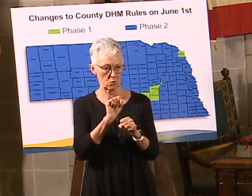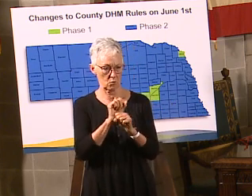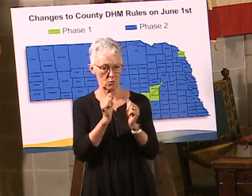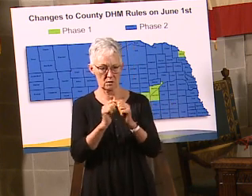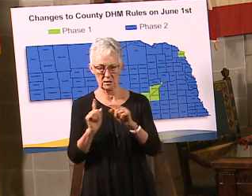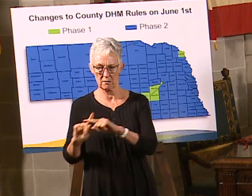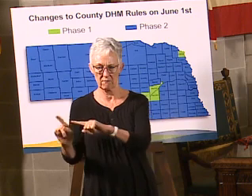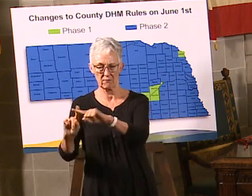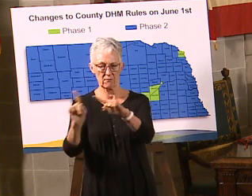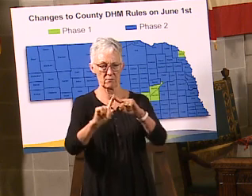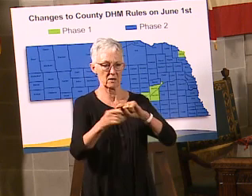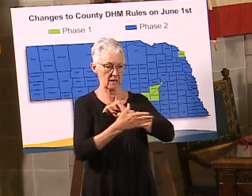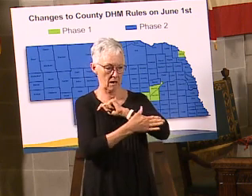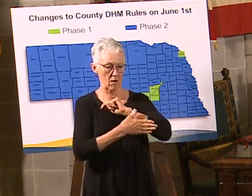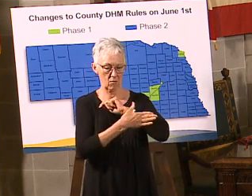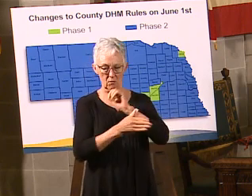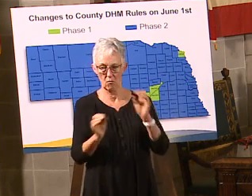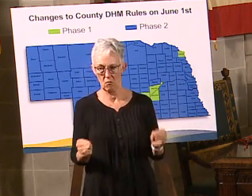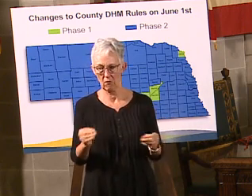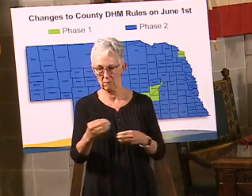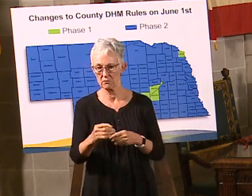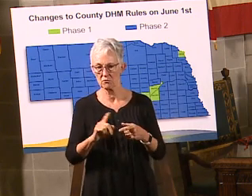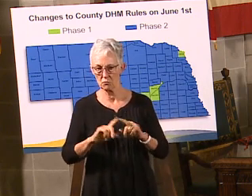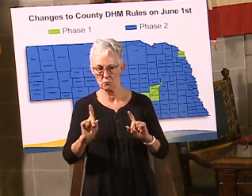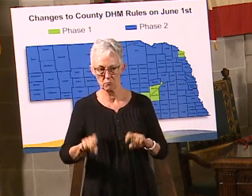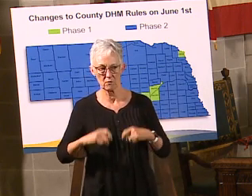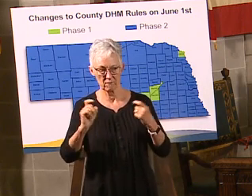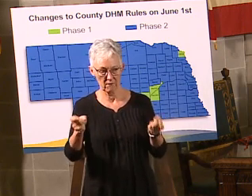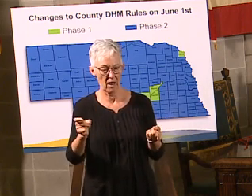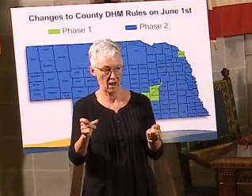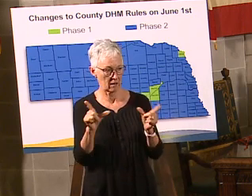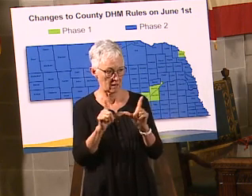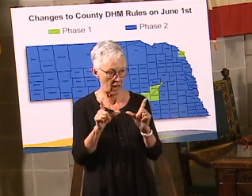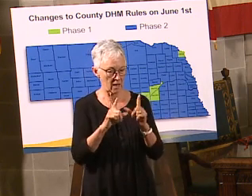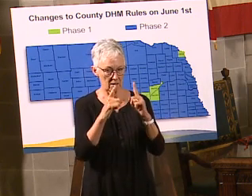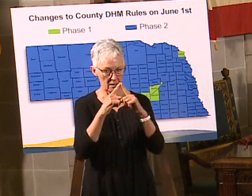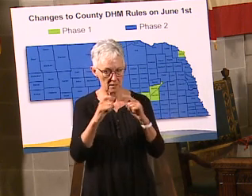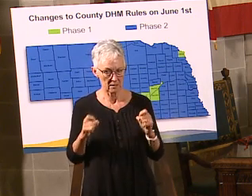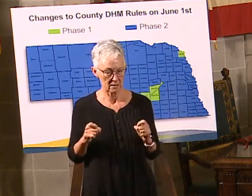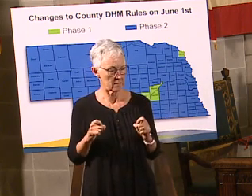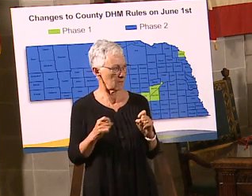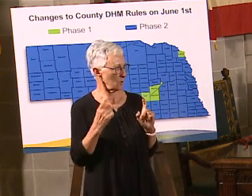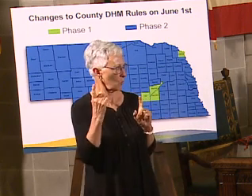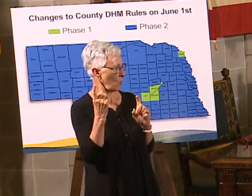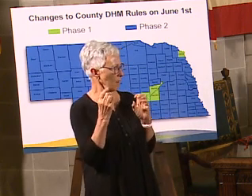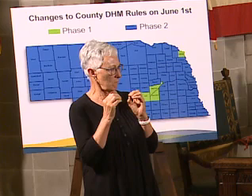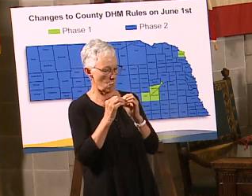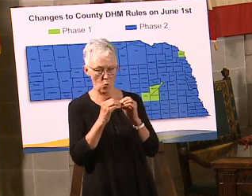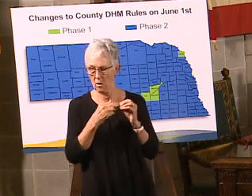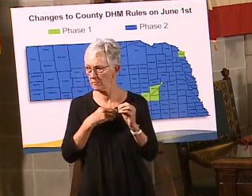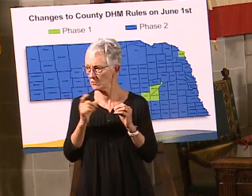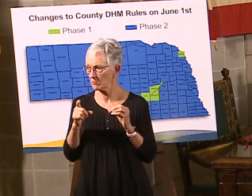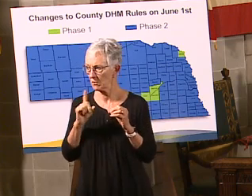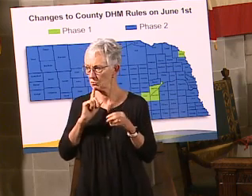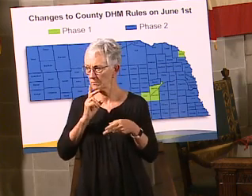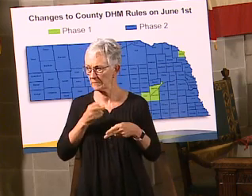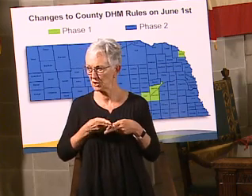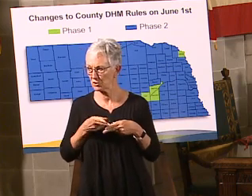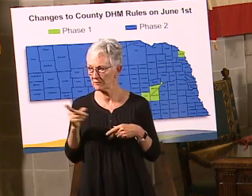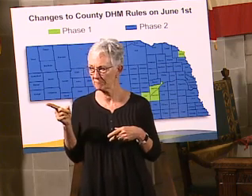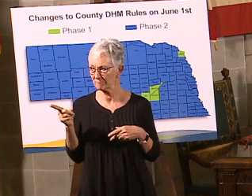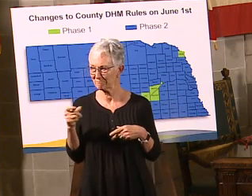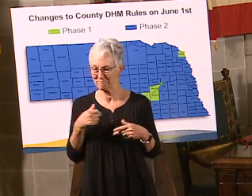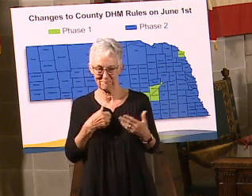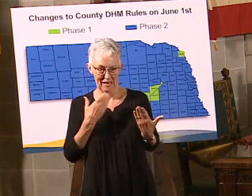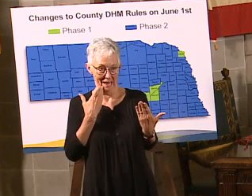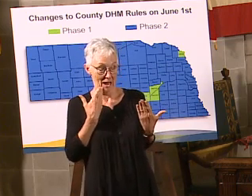provide those things. So Rhonda Lamb is going to come up and shoot. There was one other thing, Ron, I was going to mention with regard to DMV. What was it? Okay, she's looking at me like,